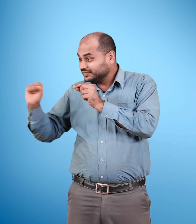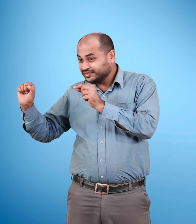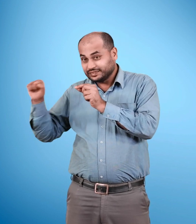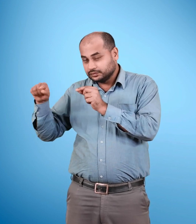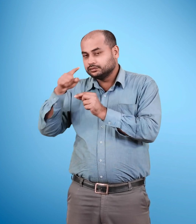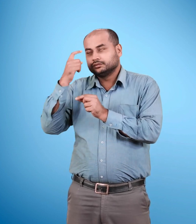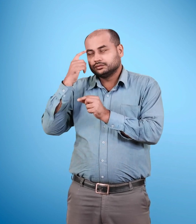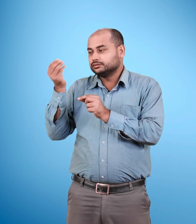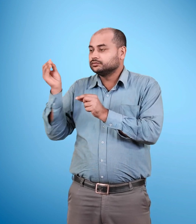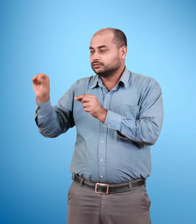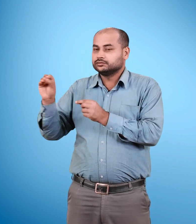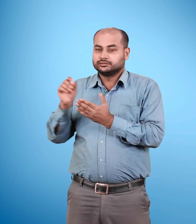blank in that region.